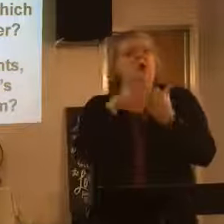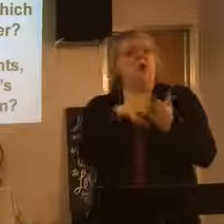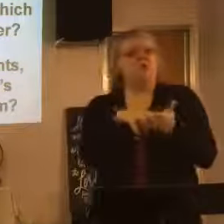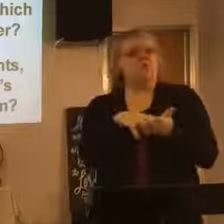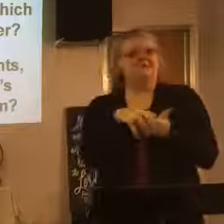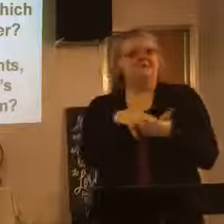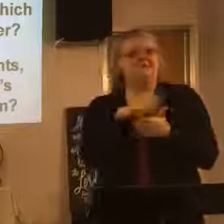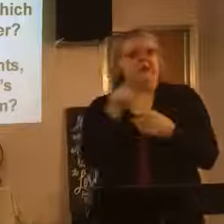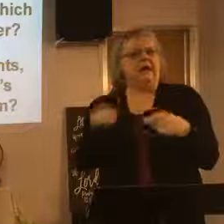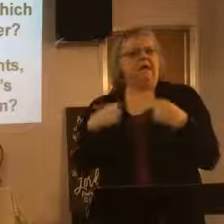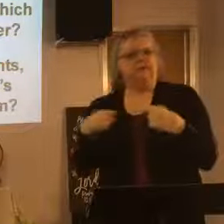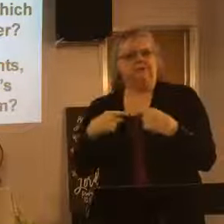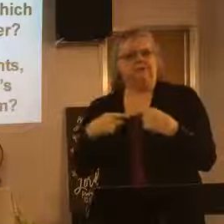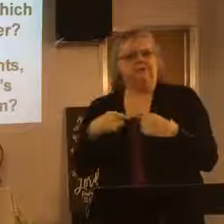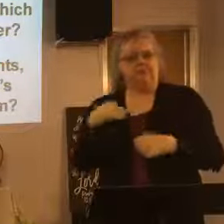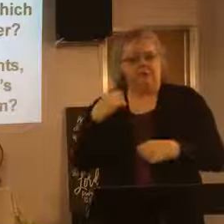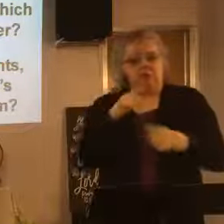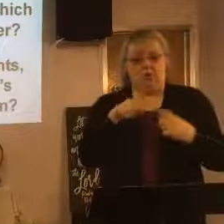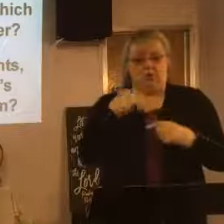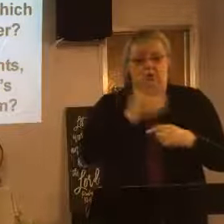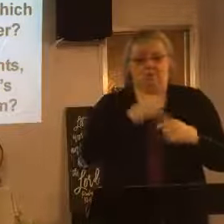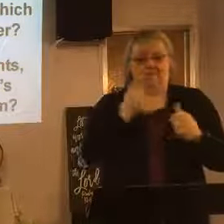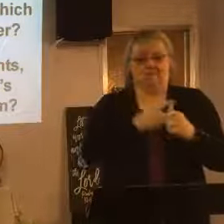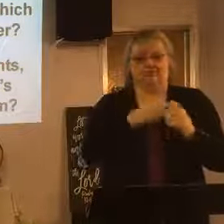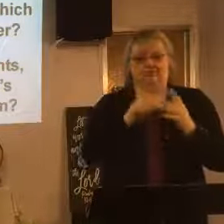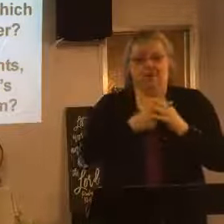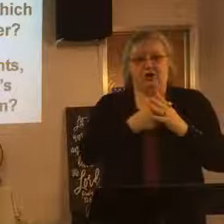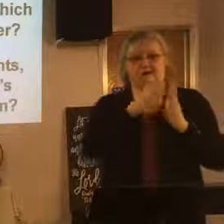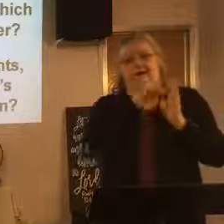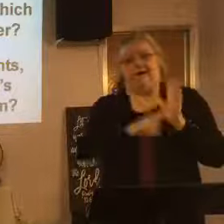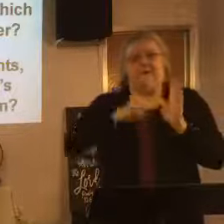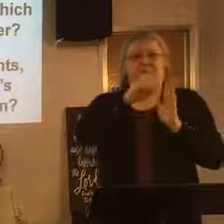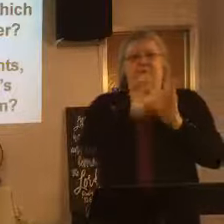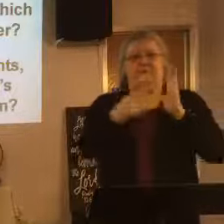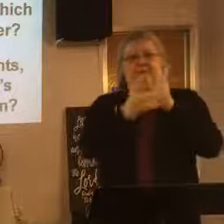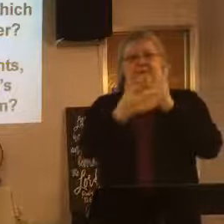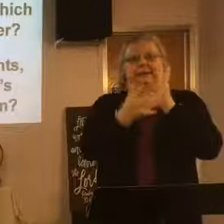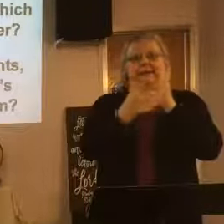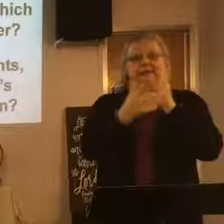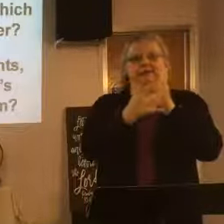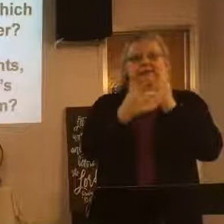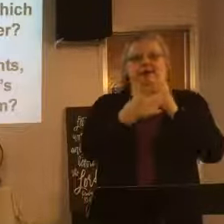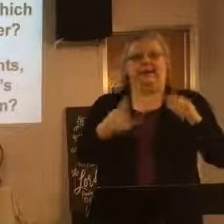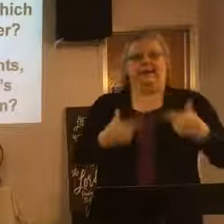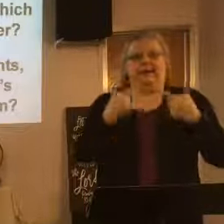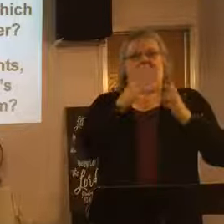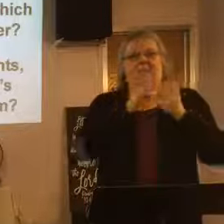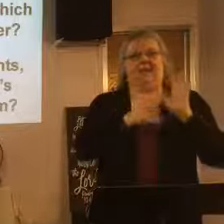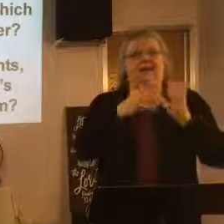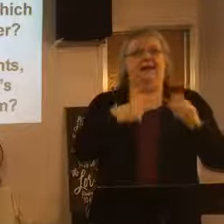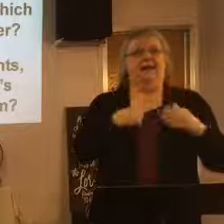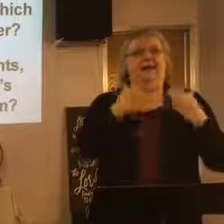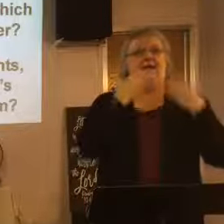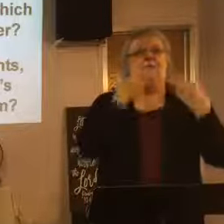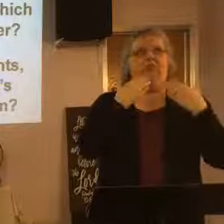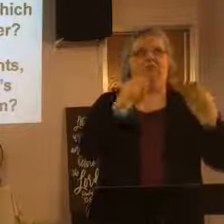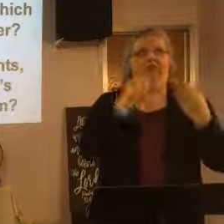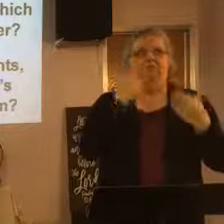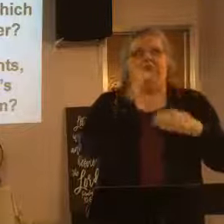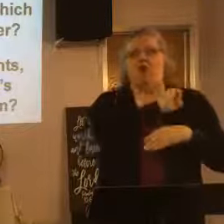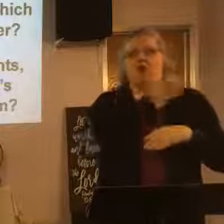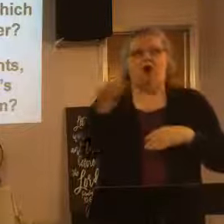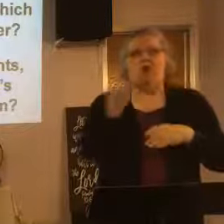struggle. When we first started trying to share with this technology and live stream, I'm so grateful for